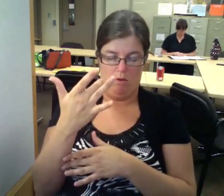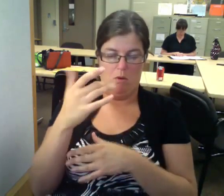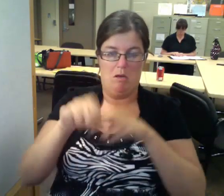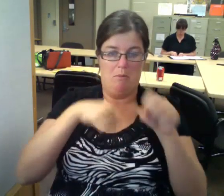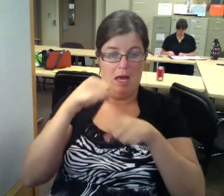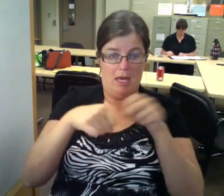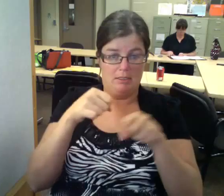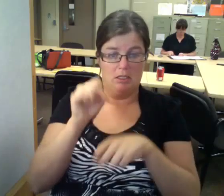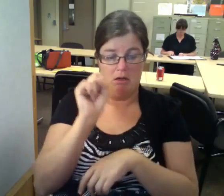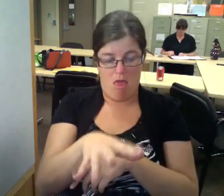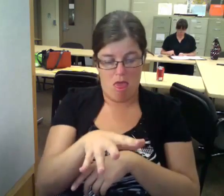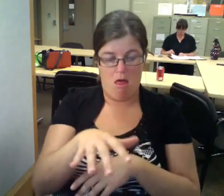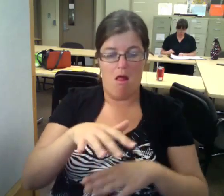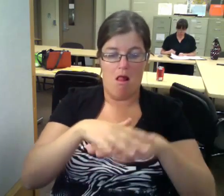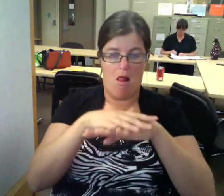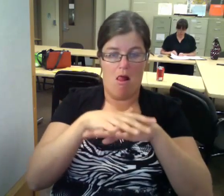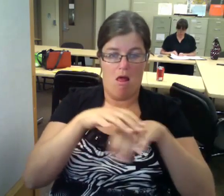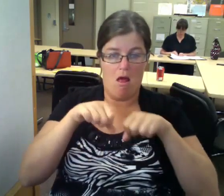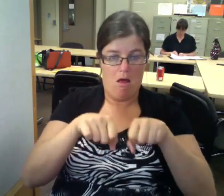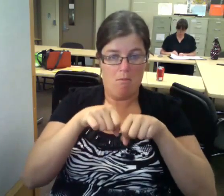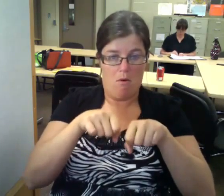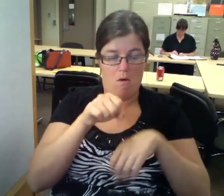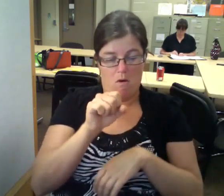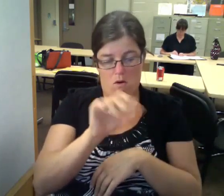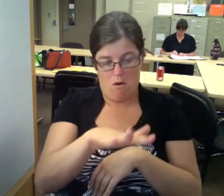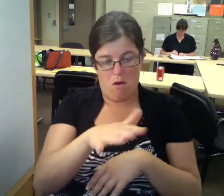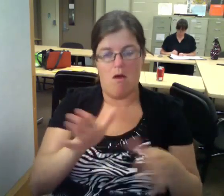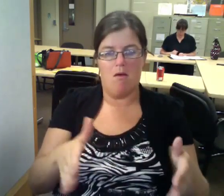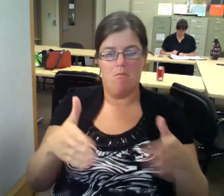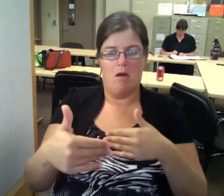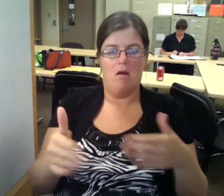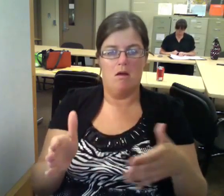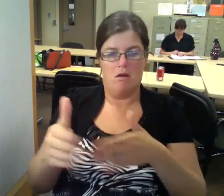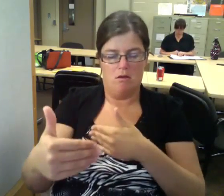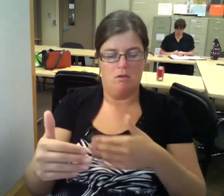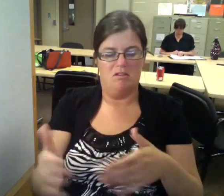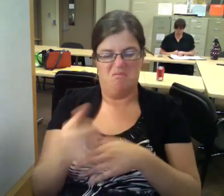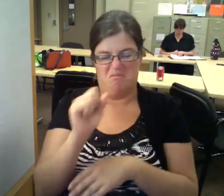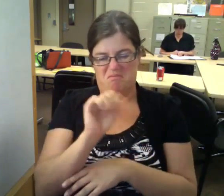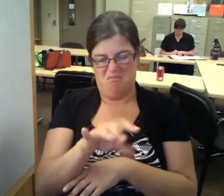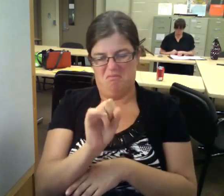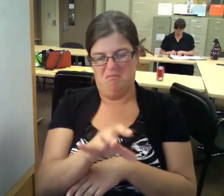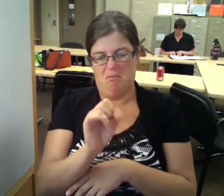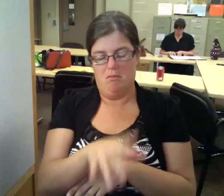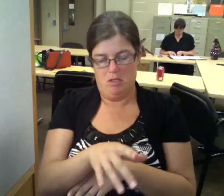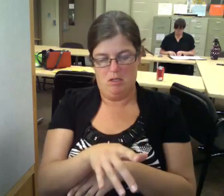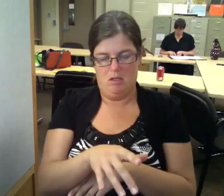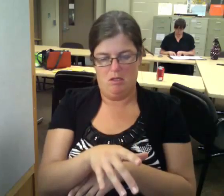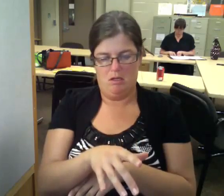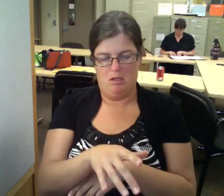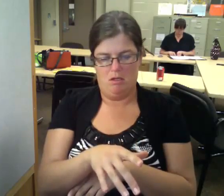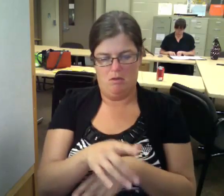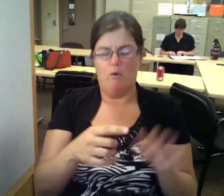a lawnmower, and boxes. Let's say each wall will be 10 feet